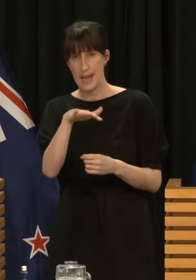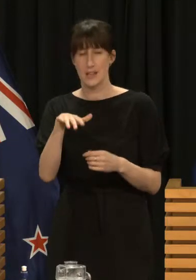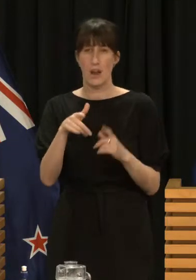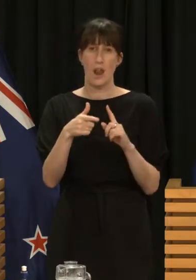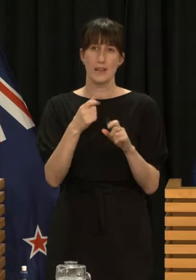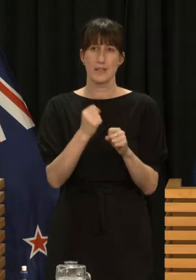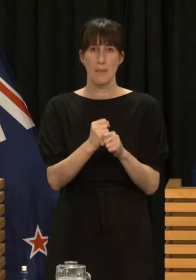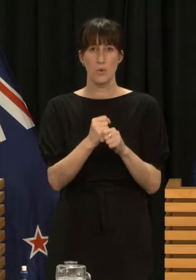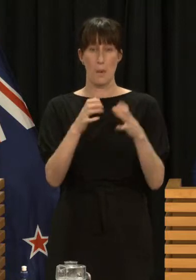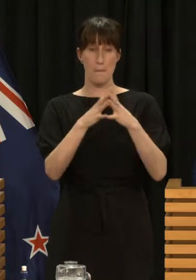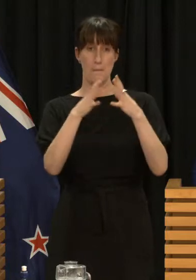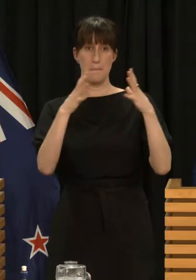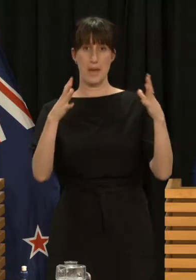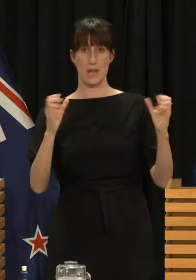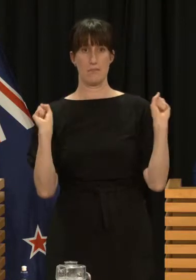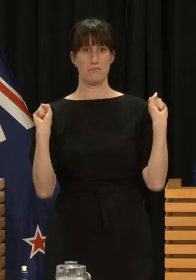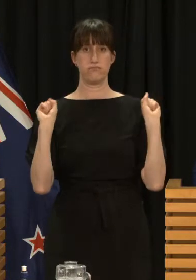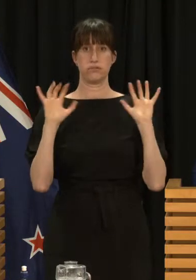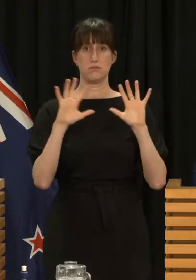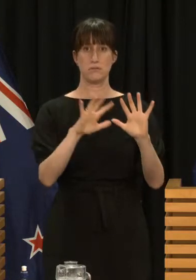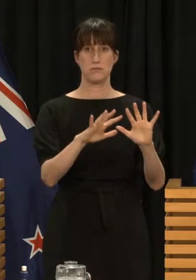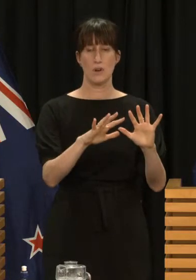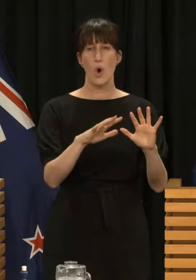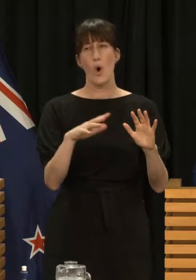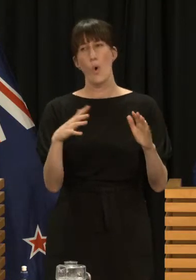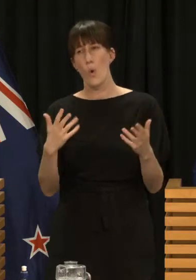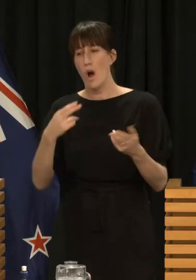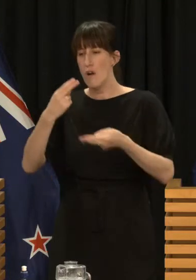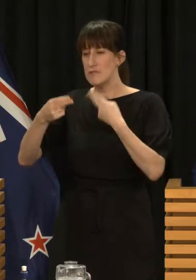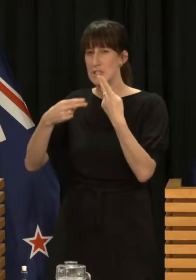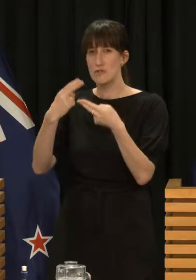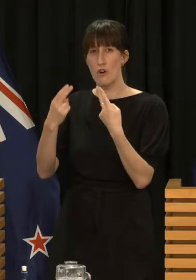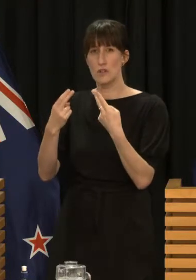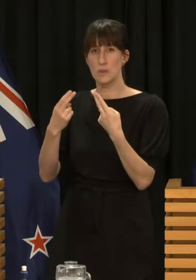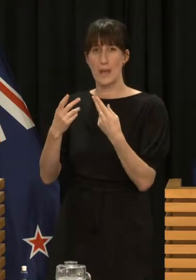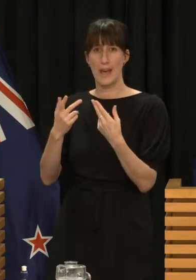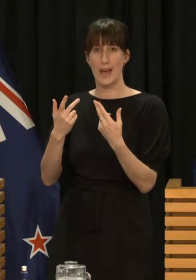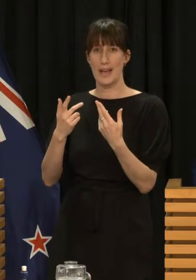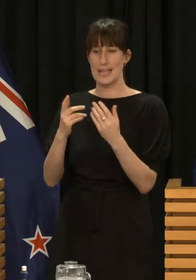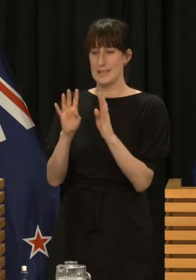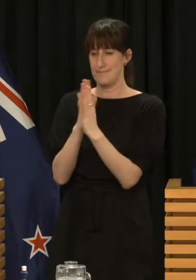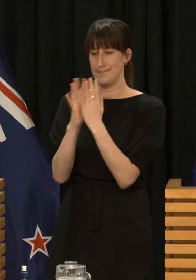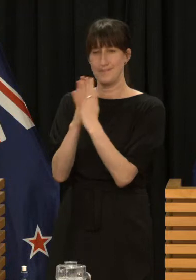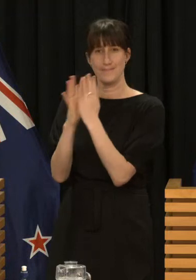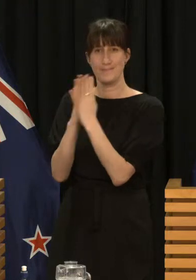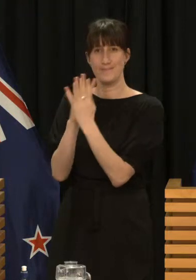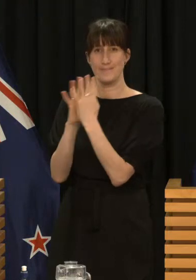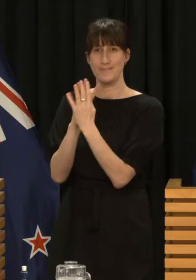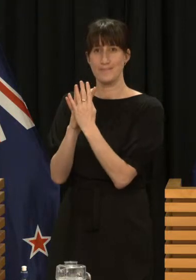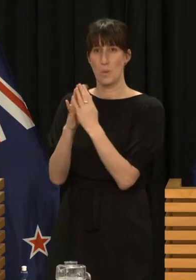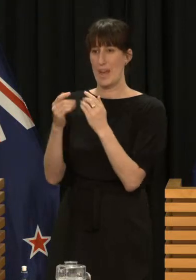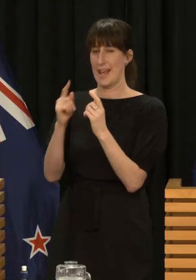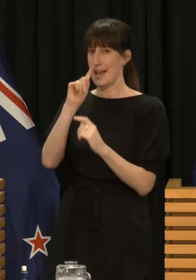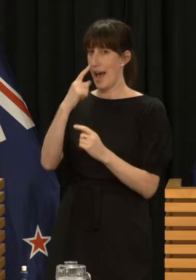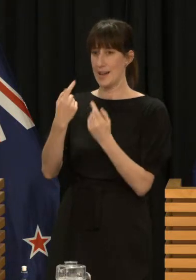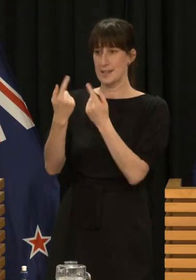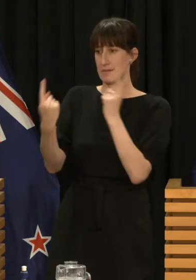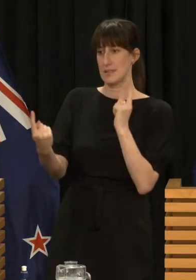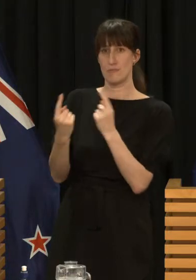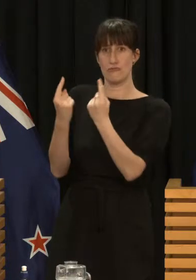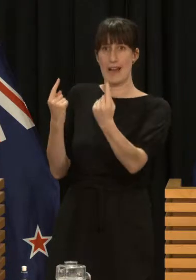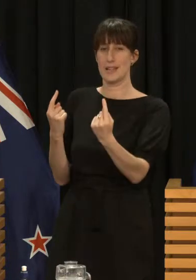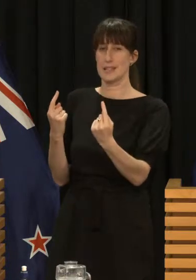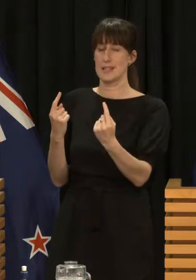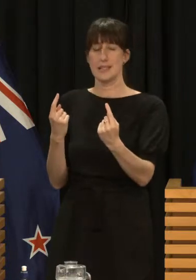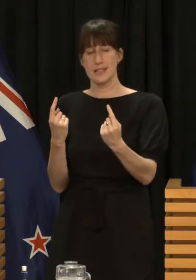at hospitality venues where social distancing isn't possible. I will take further advice to that, on that to Cabinet in